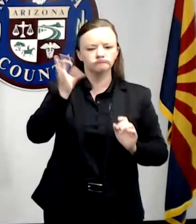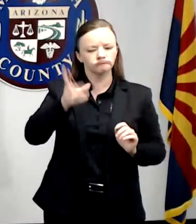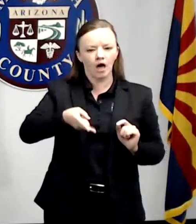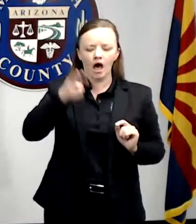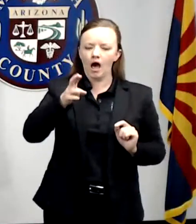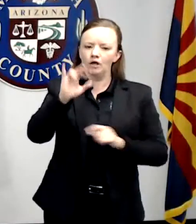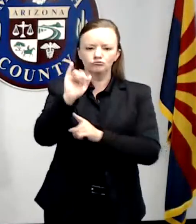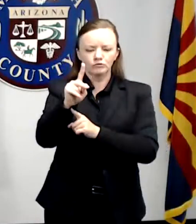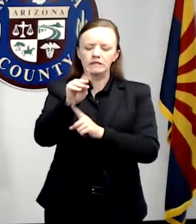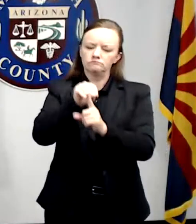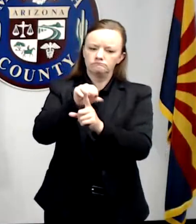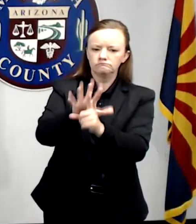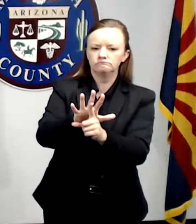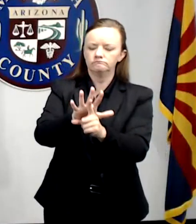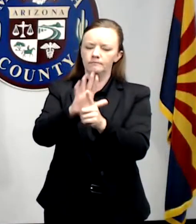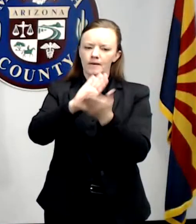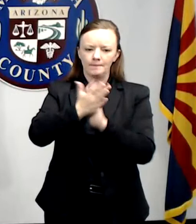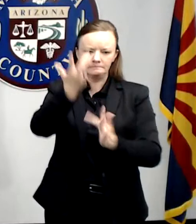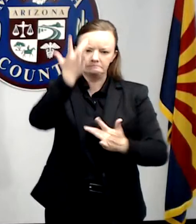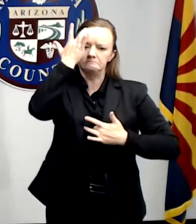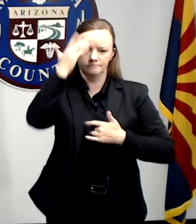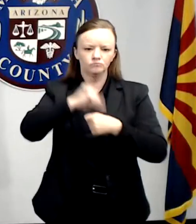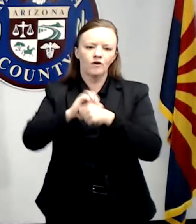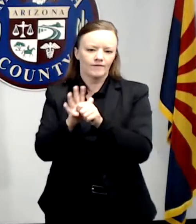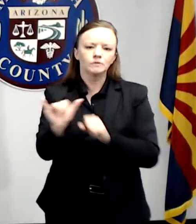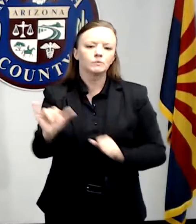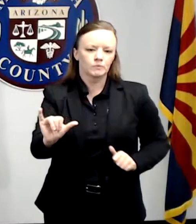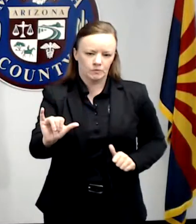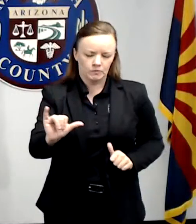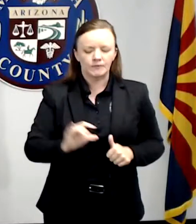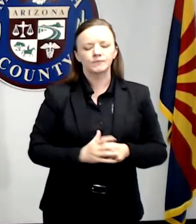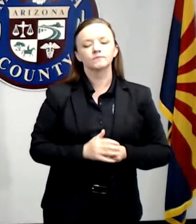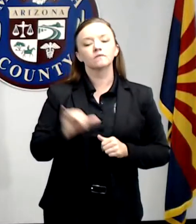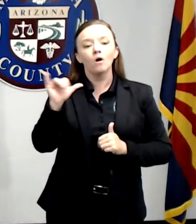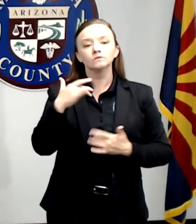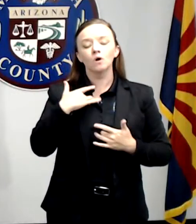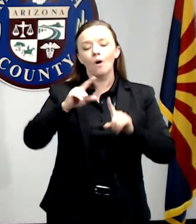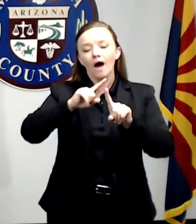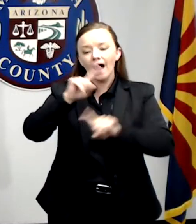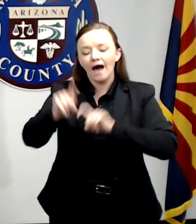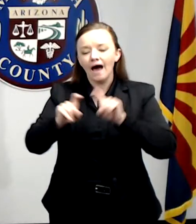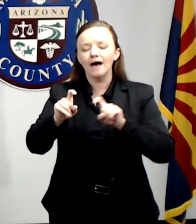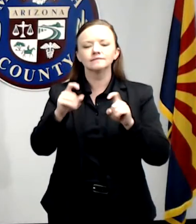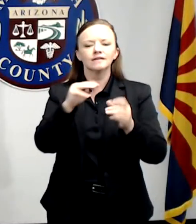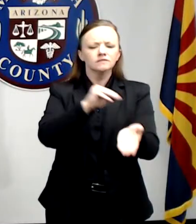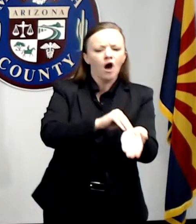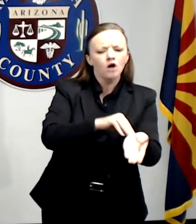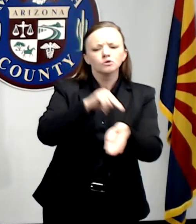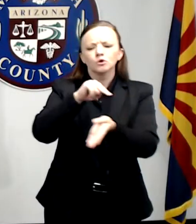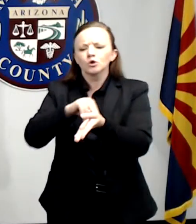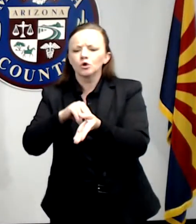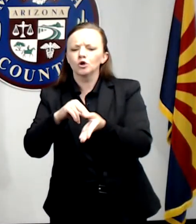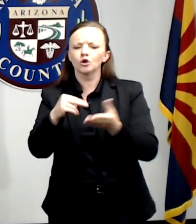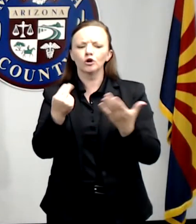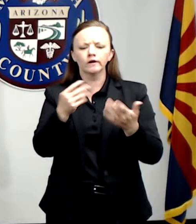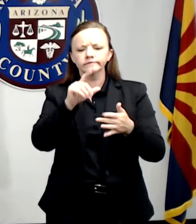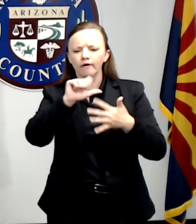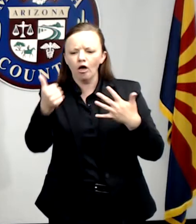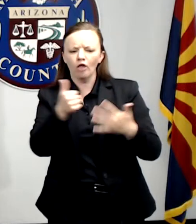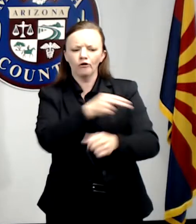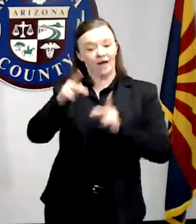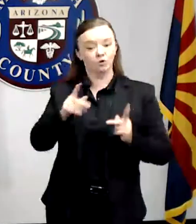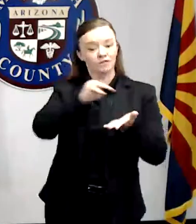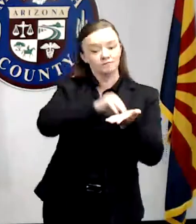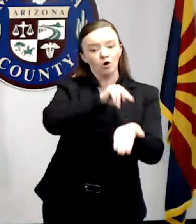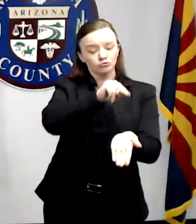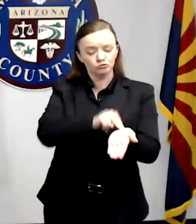exposed and infected with COVID-19. They also ask about healthcare workers who saw the patient while they were infectious